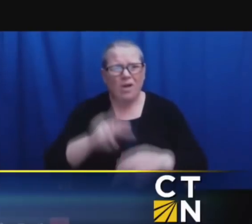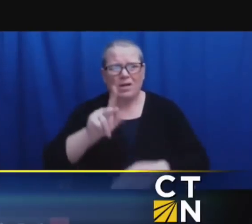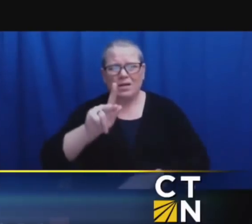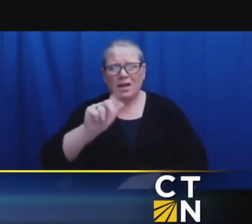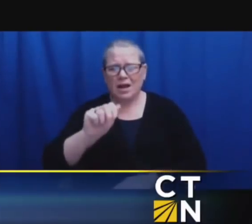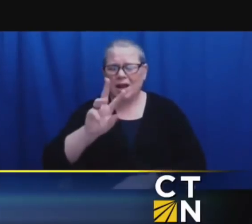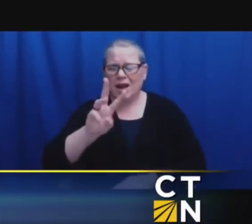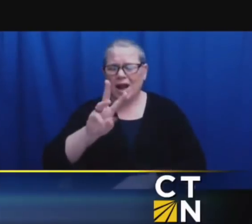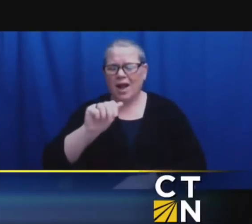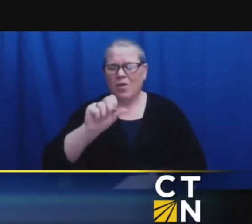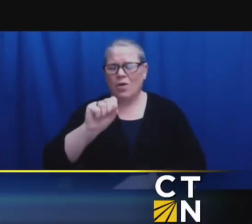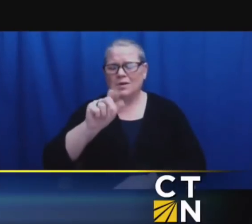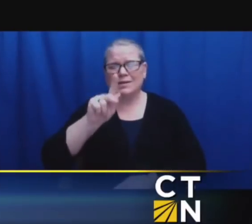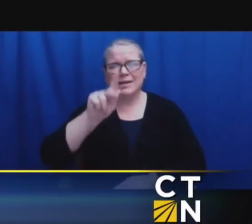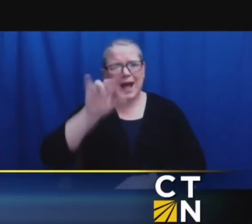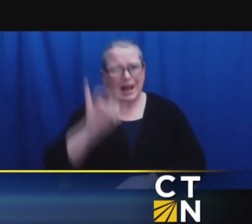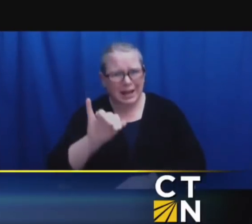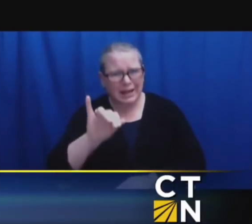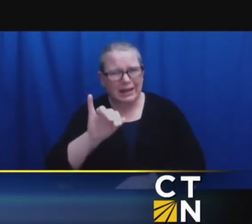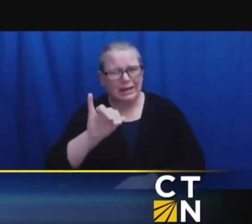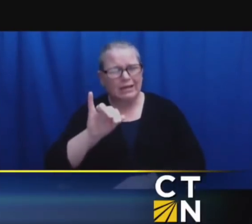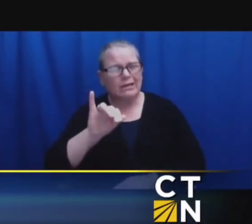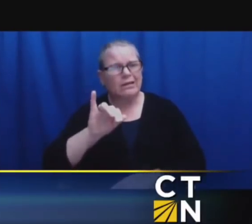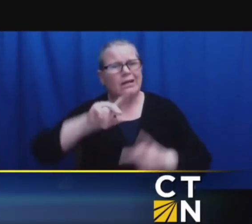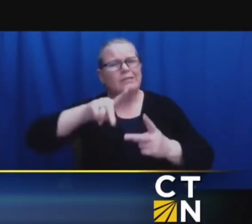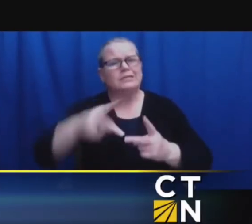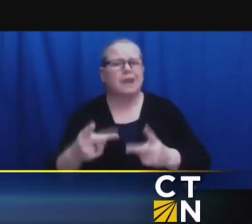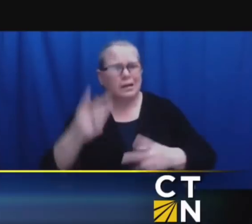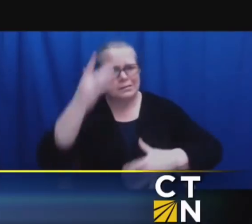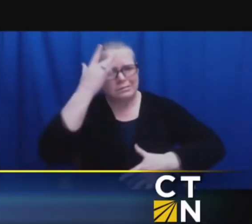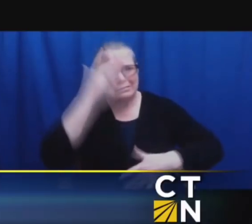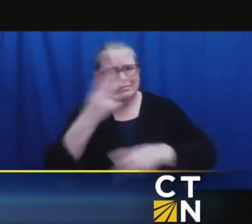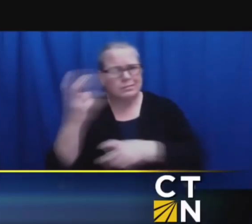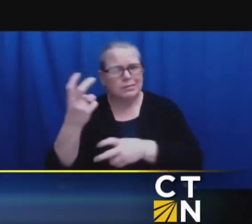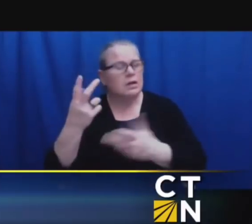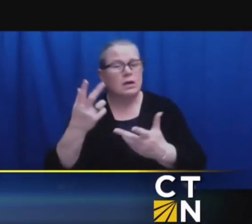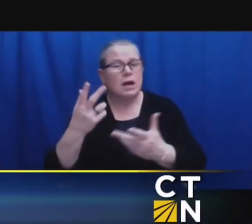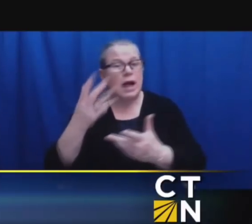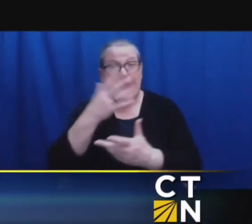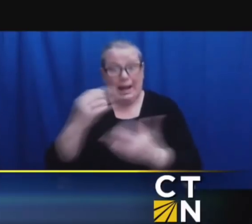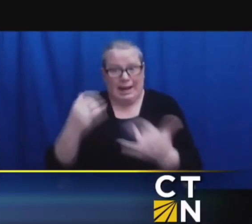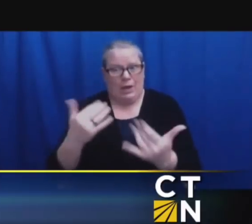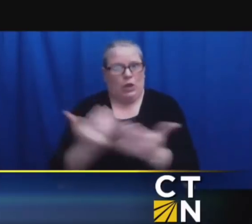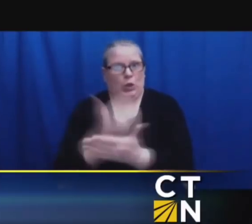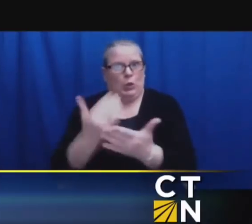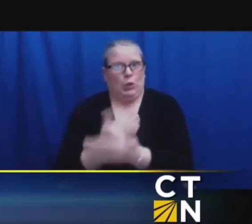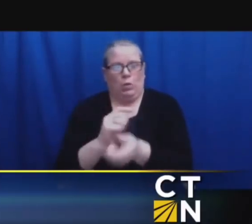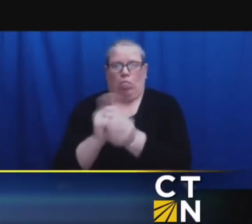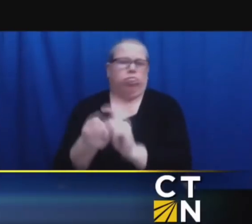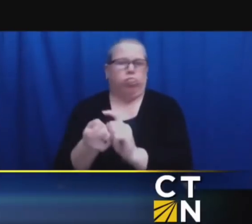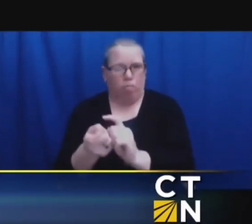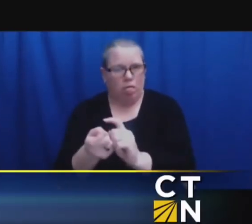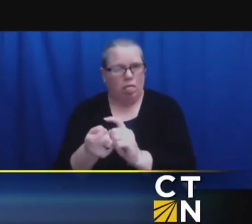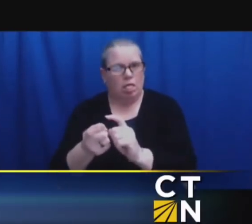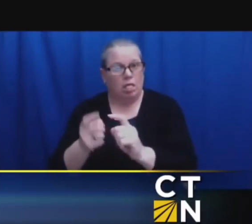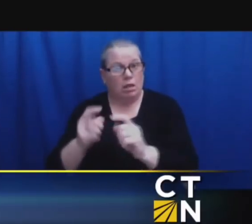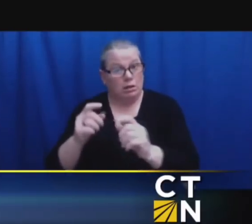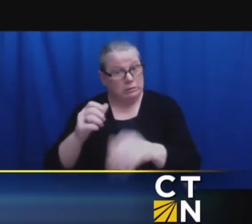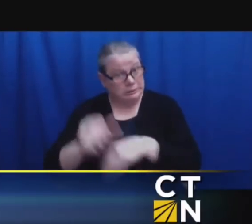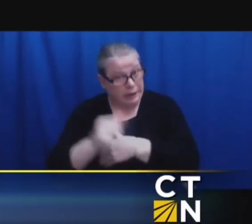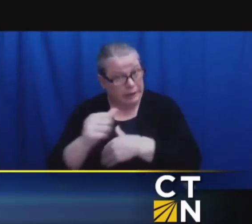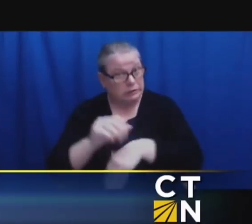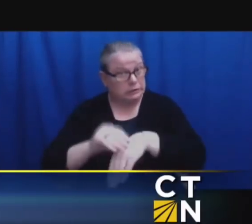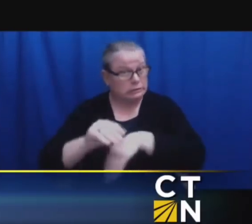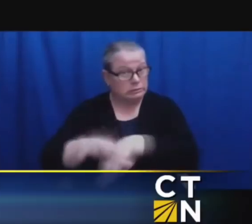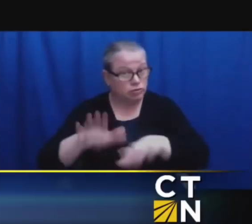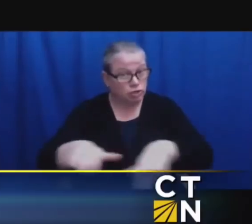or how dangerous are these variants to children? So as a pediatric infectious disease specialist, I've taken care of